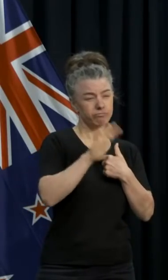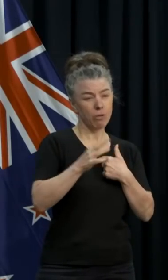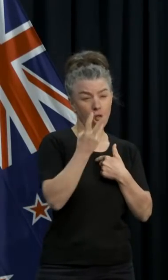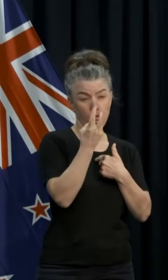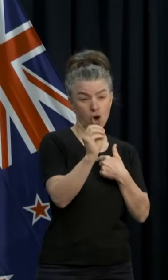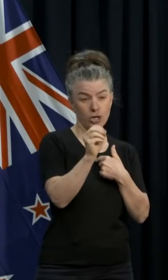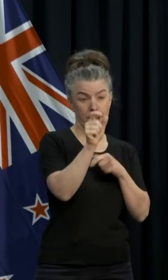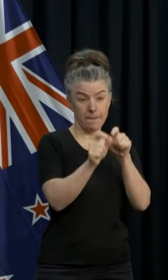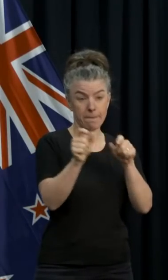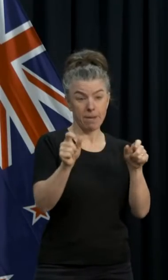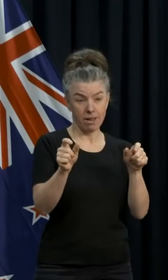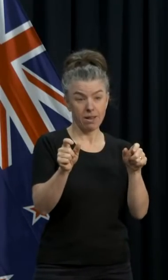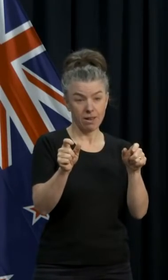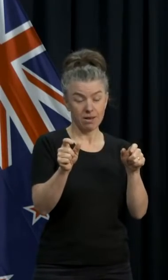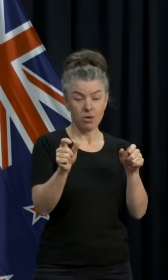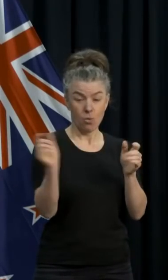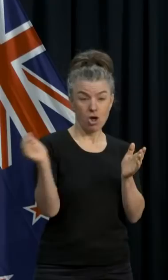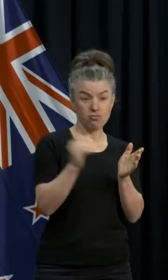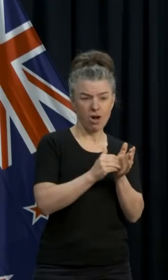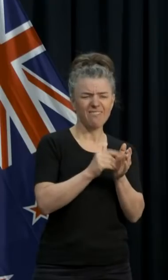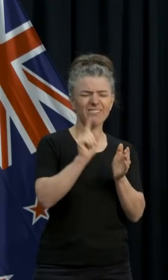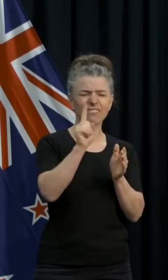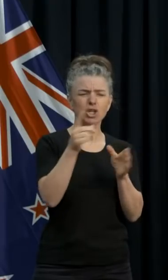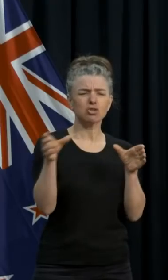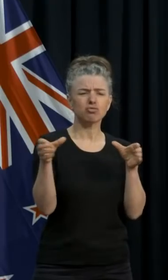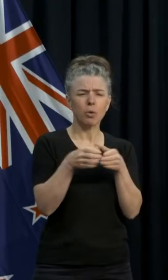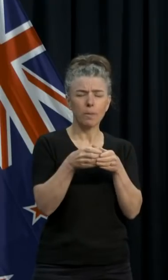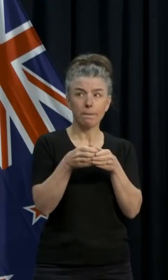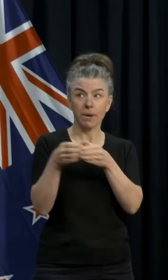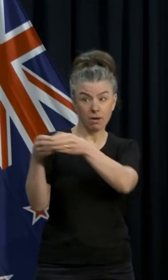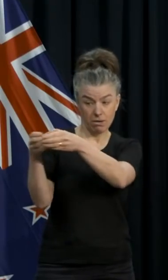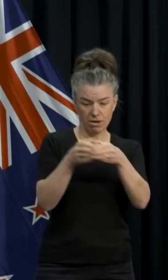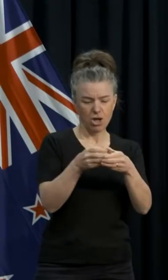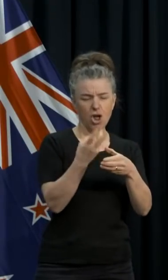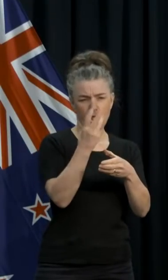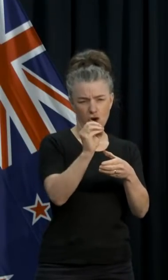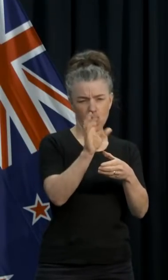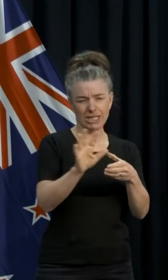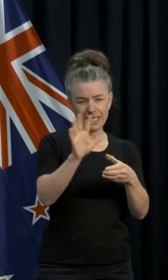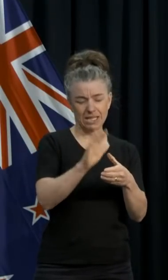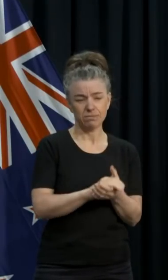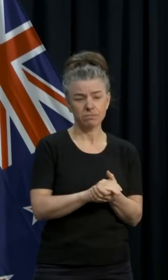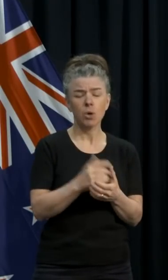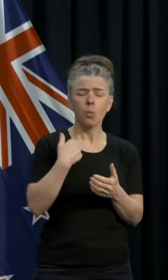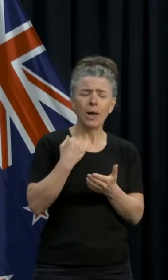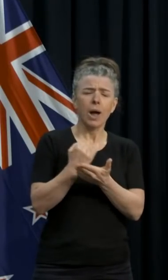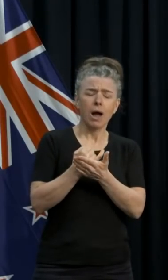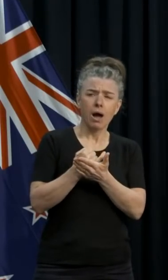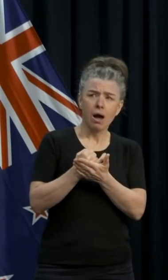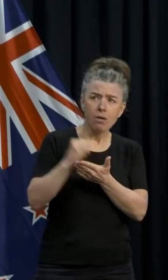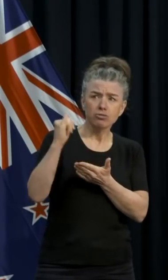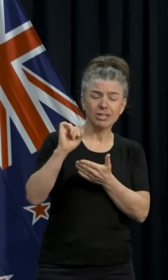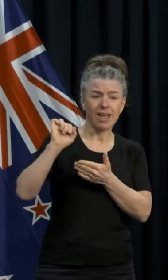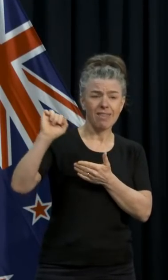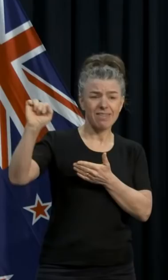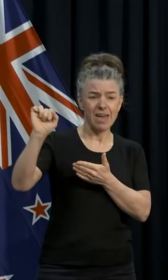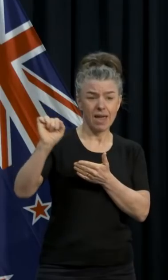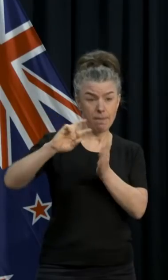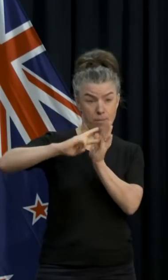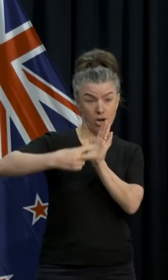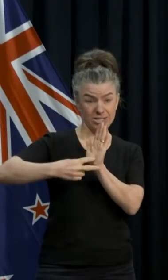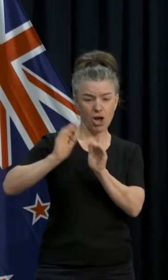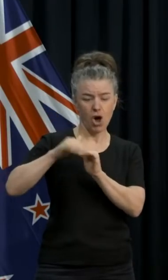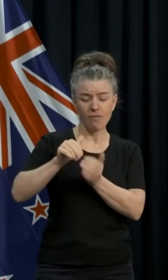to arrive as part of this cohort. Whilst we're opposed to the deportation policy of the Australian